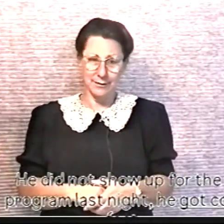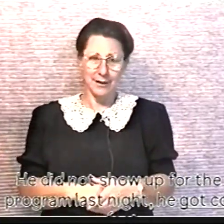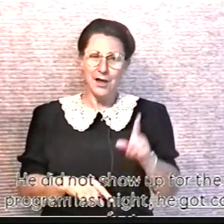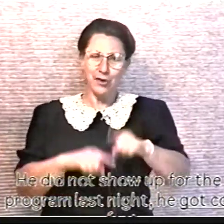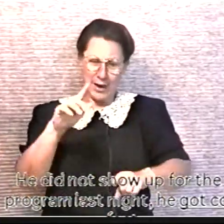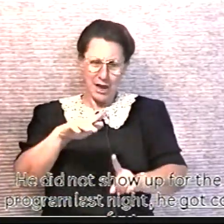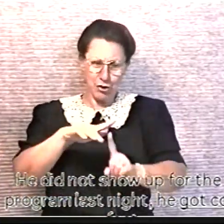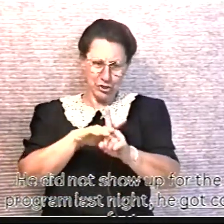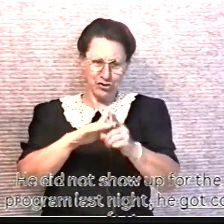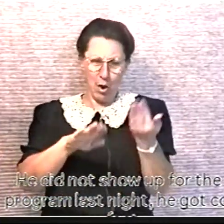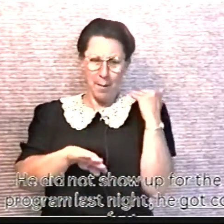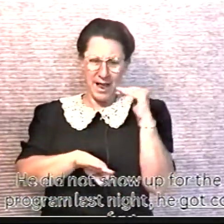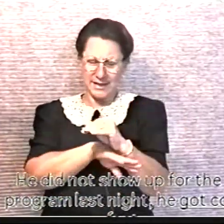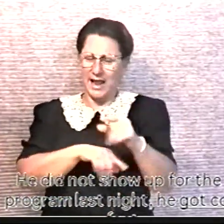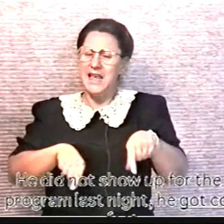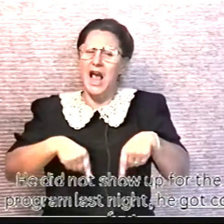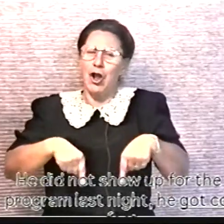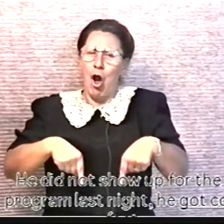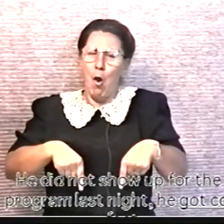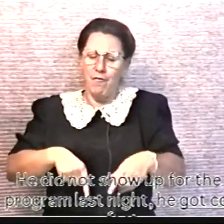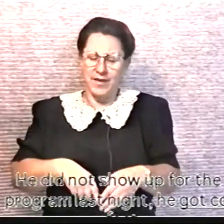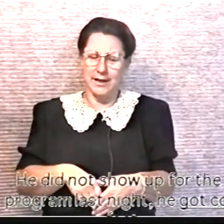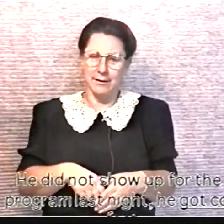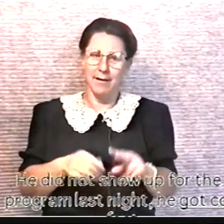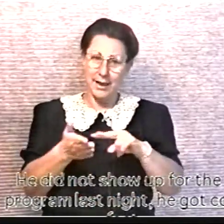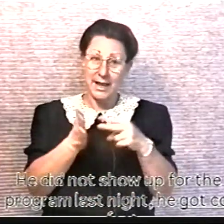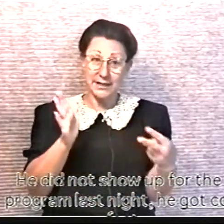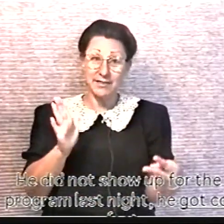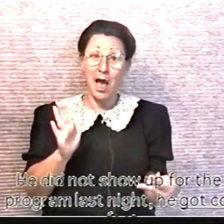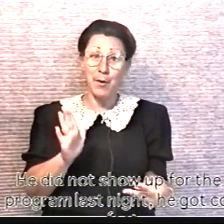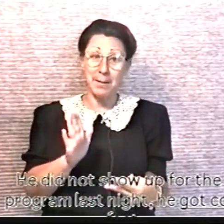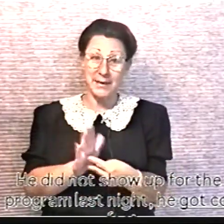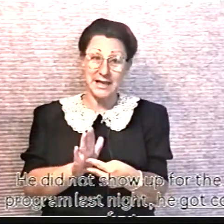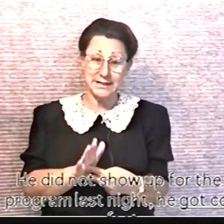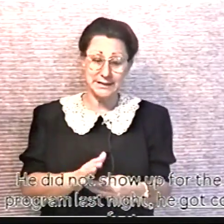So he couldn't show up last night. He had cold feet. Isn't that what it means?